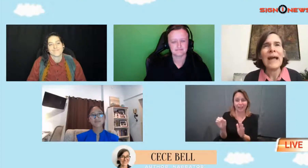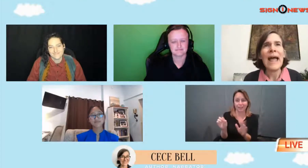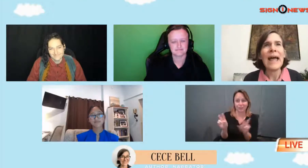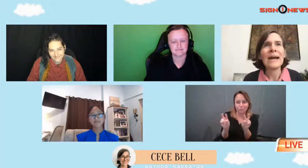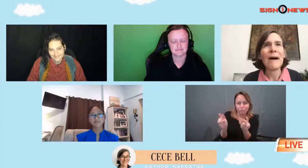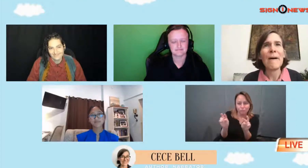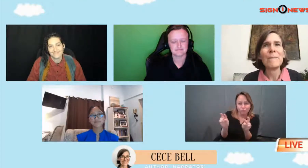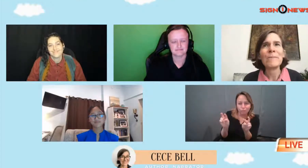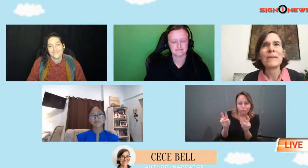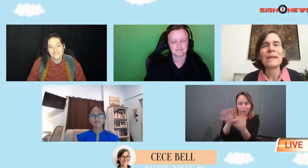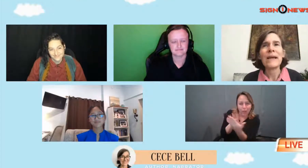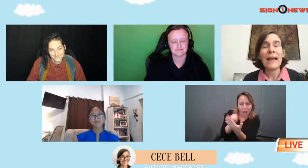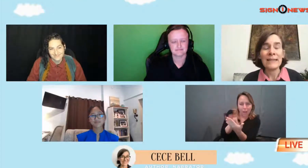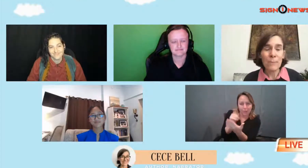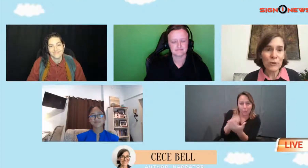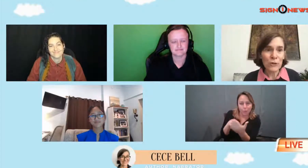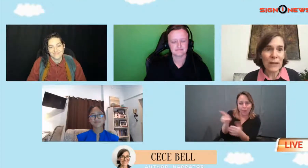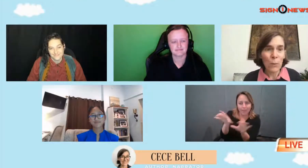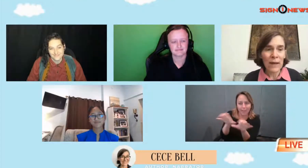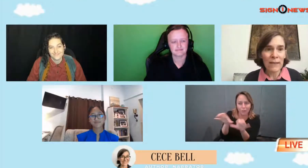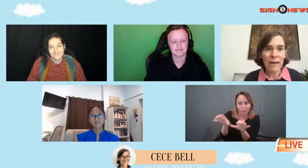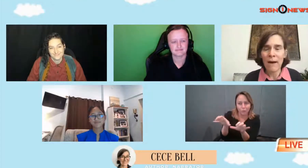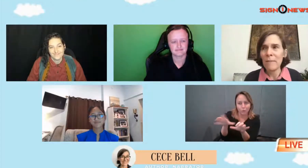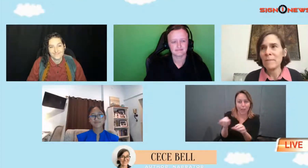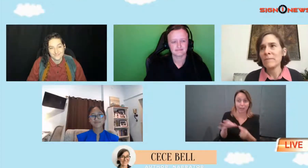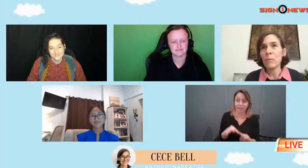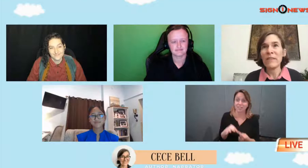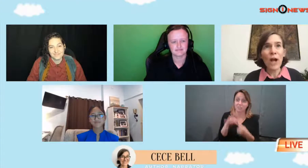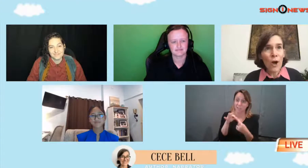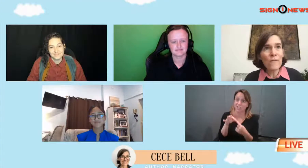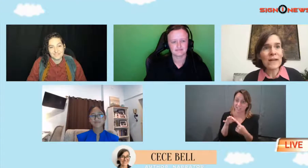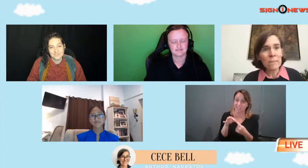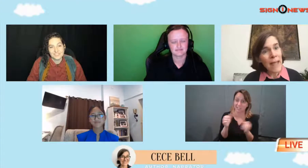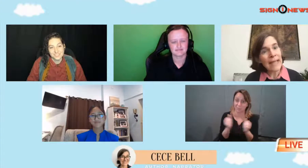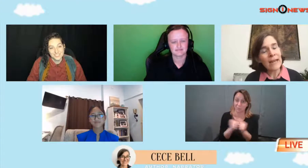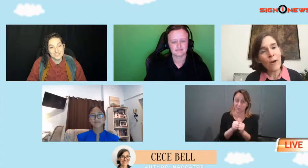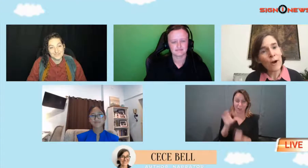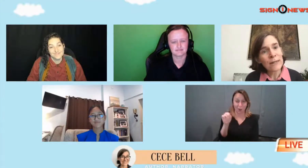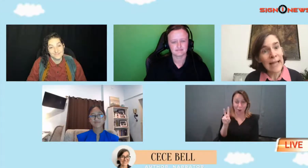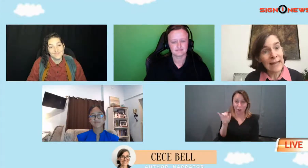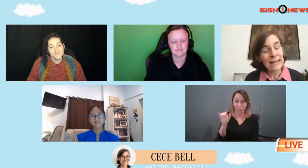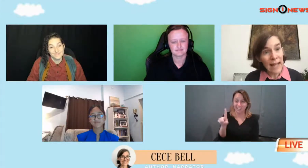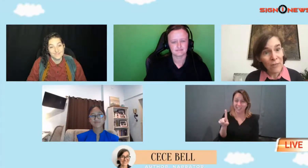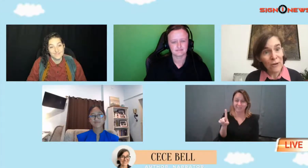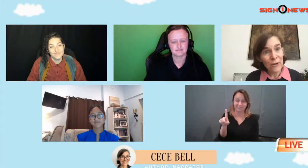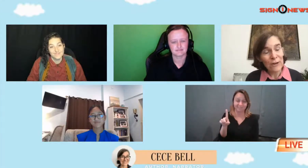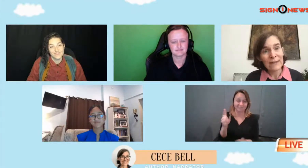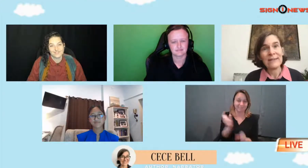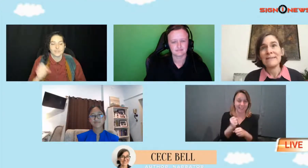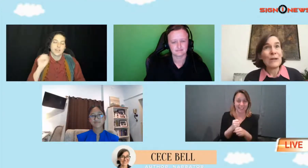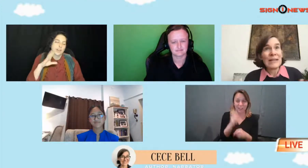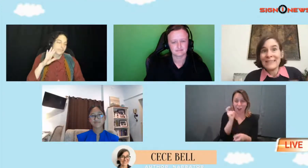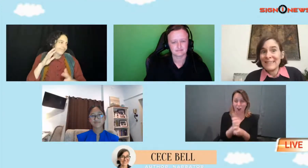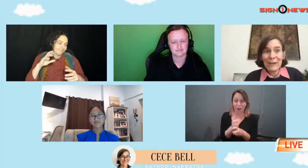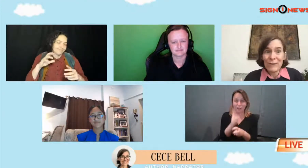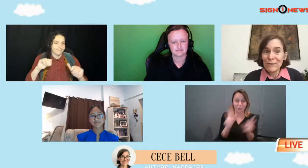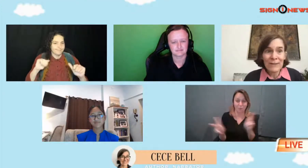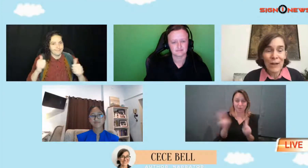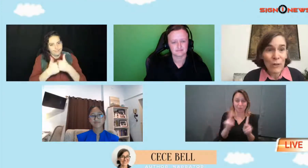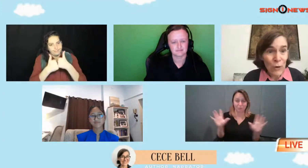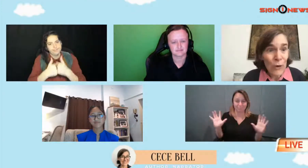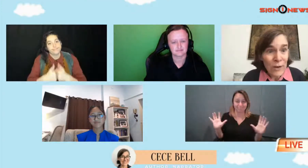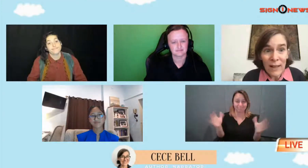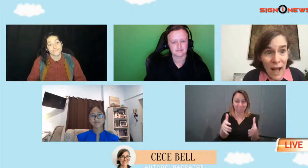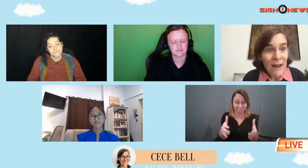do. And especially with COVID making it hard to get together, you can